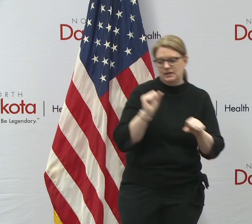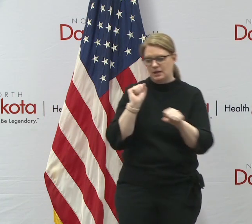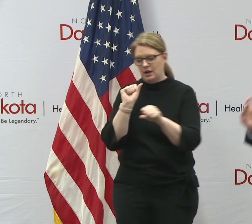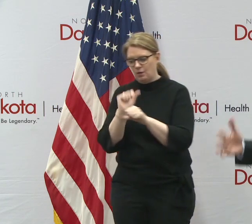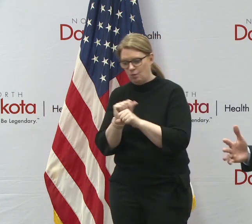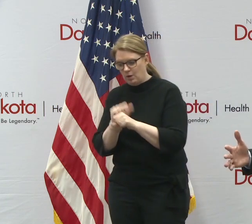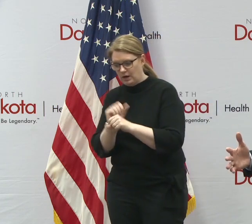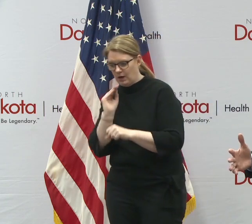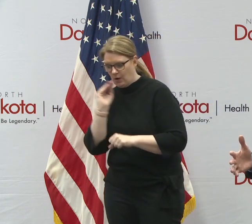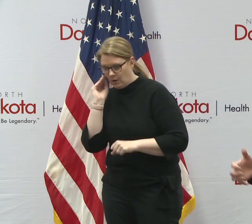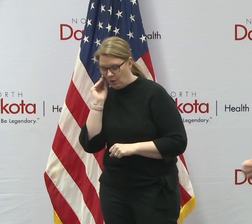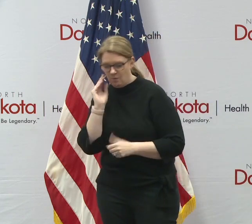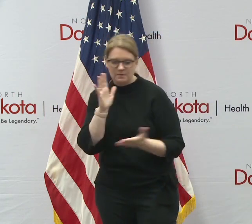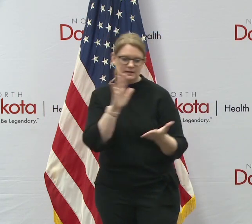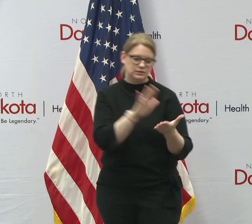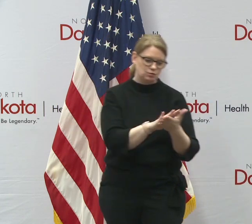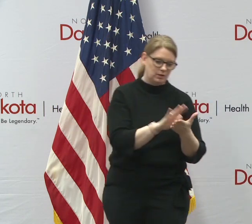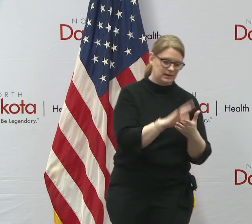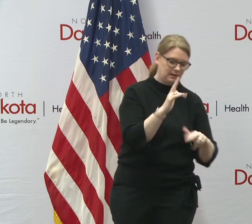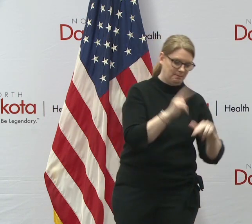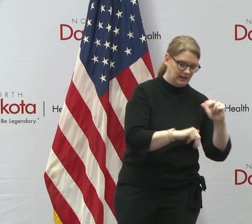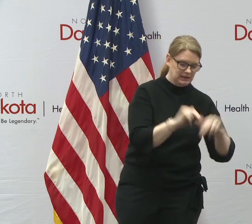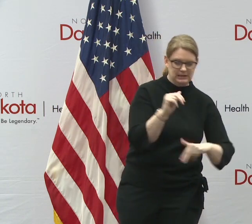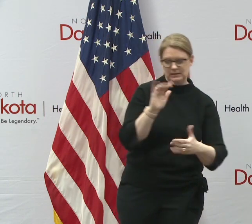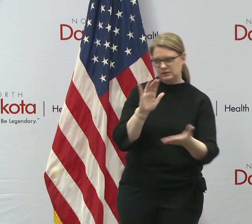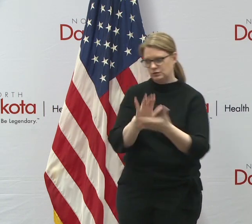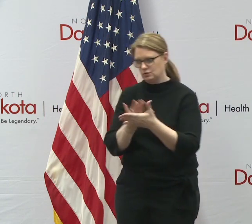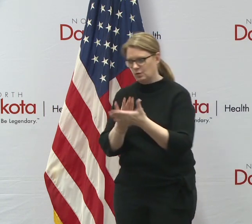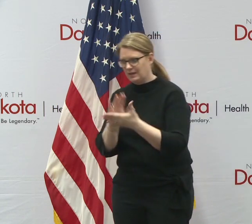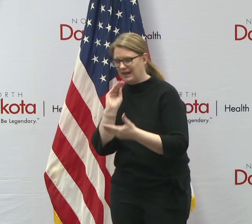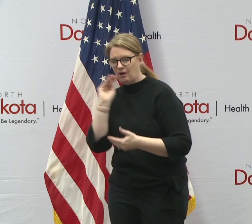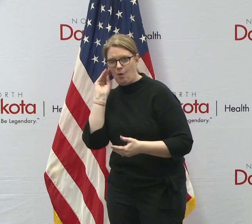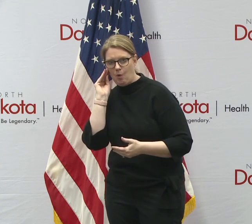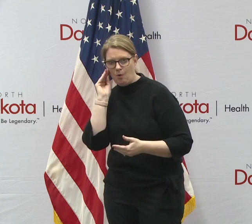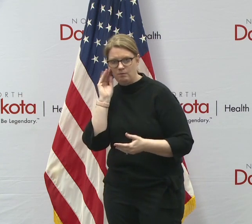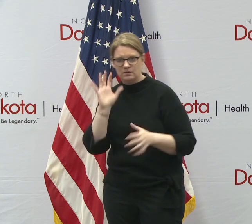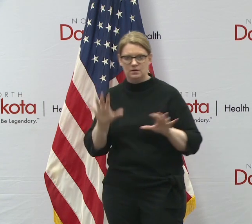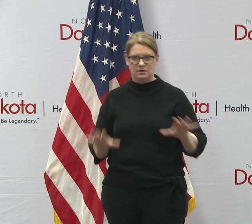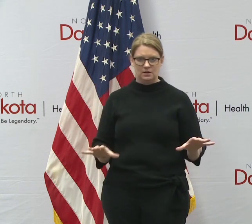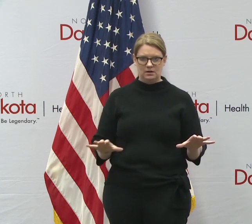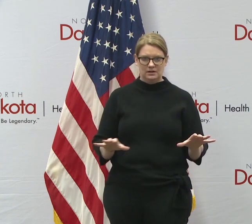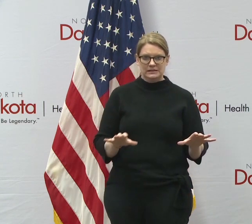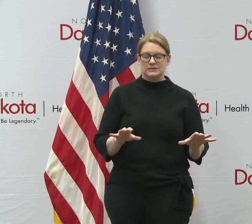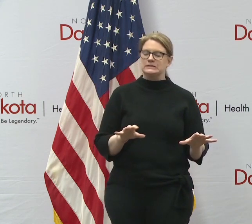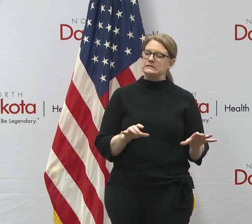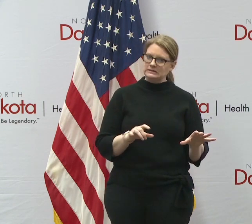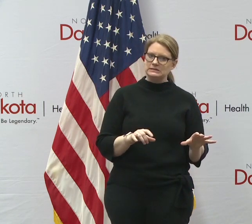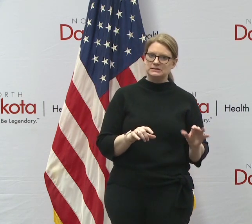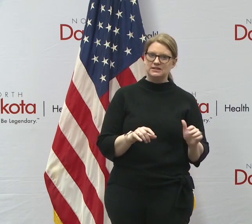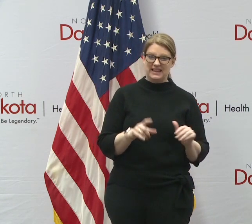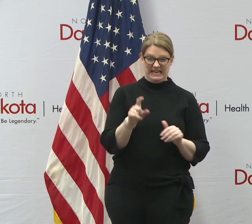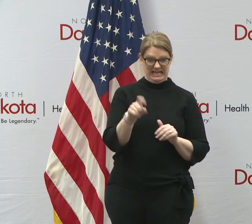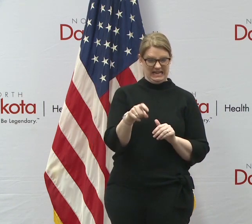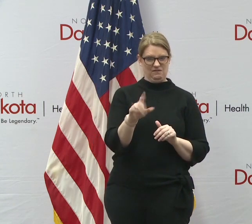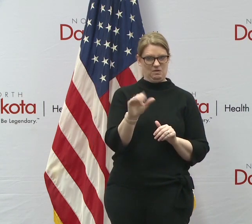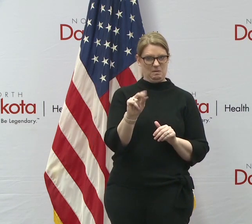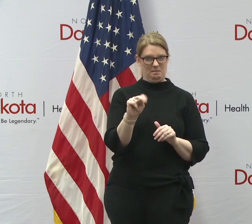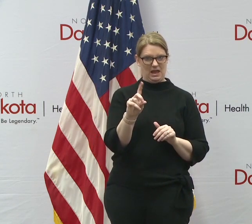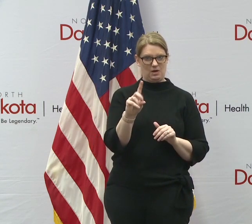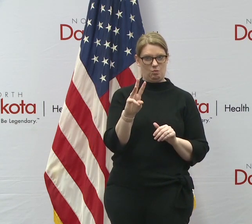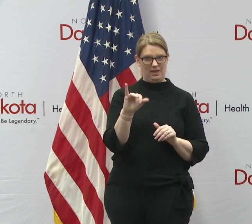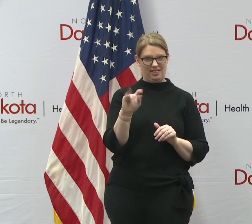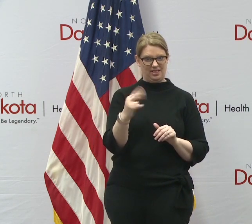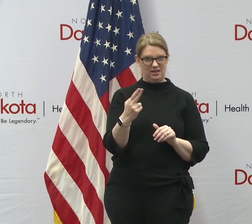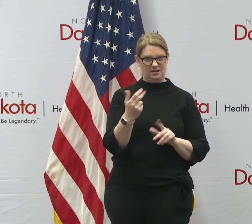from doing schooling in a building to doing schooling at home, pushes the needs for bandwidth in our state, because